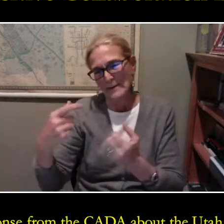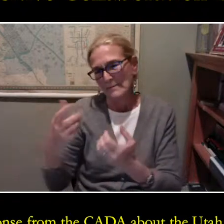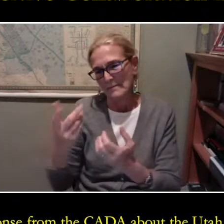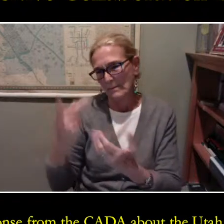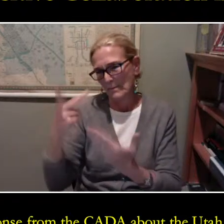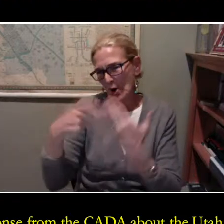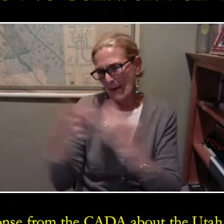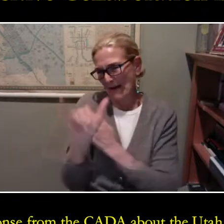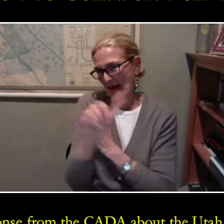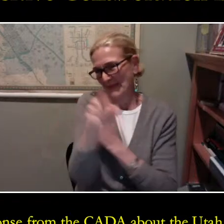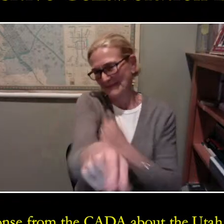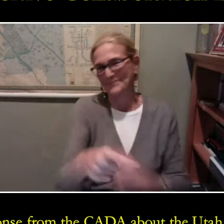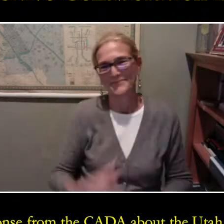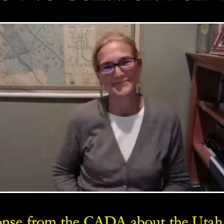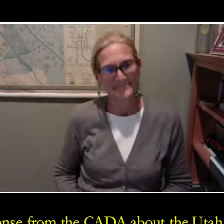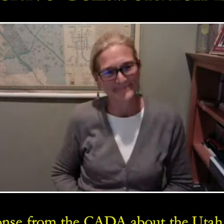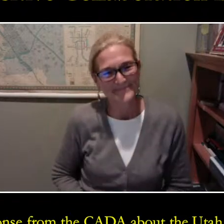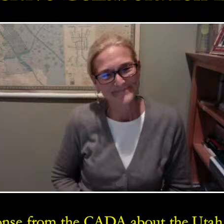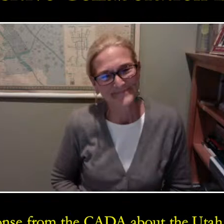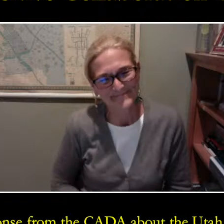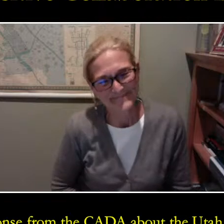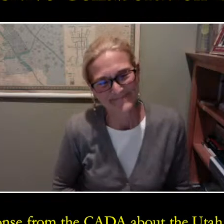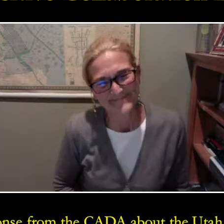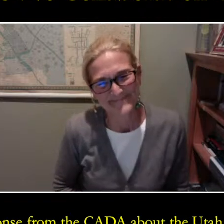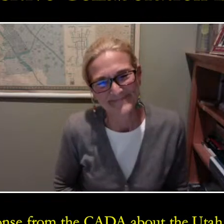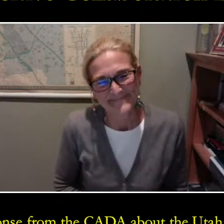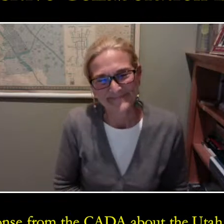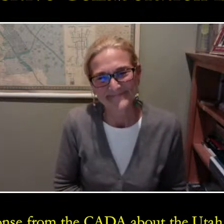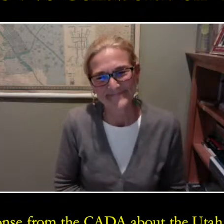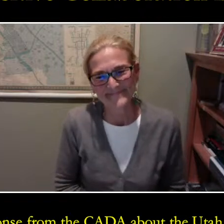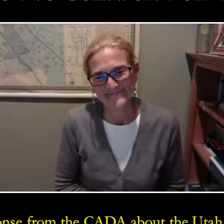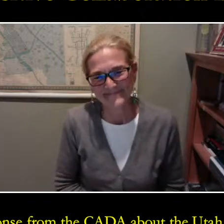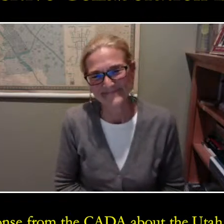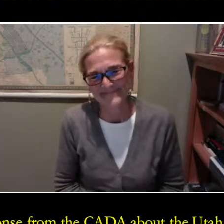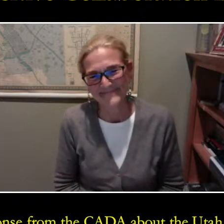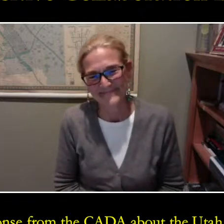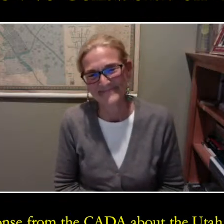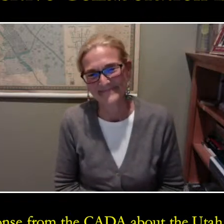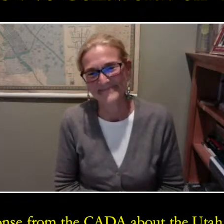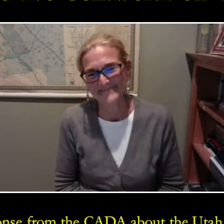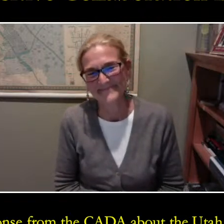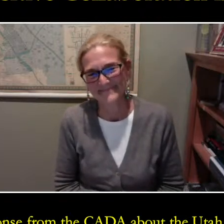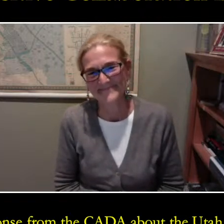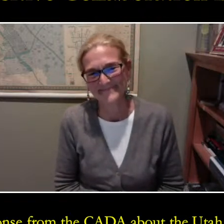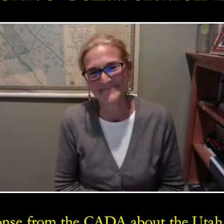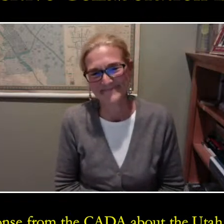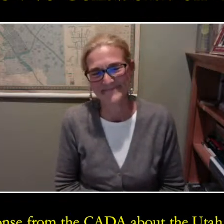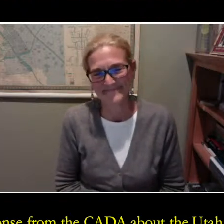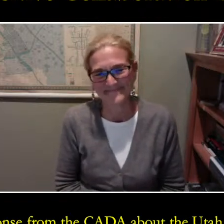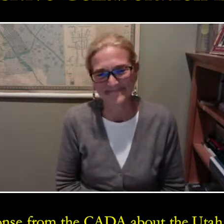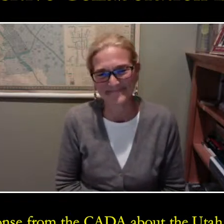refocusing, letter writing, advocating, and making statements for things like this in these programs. Yes.